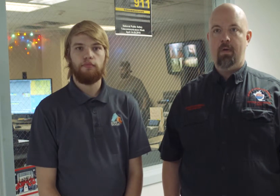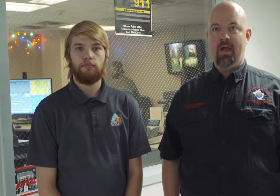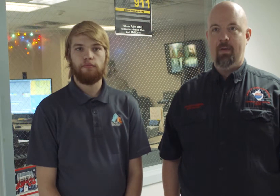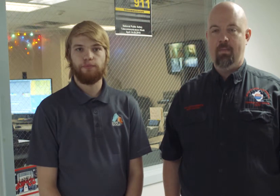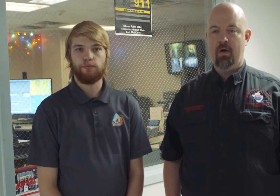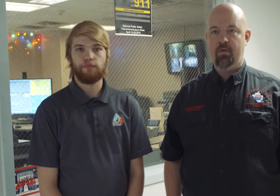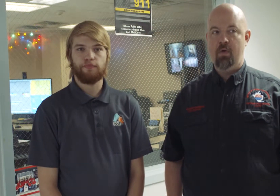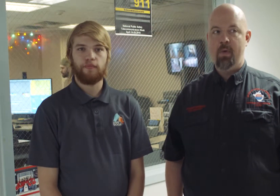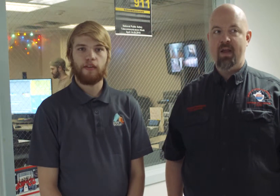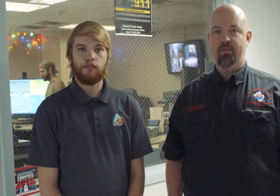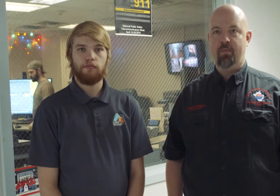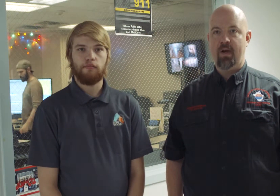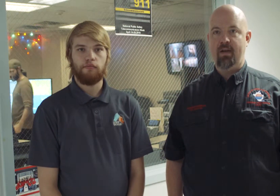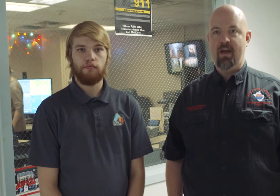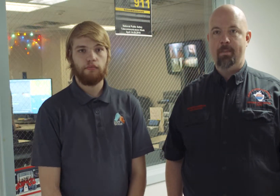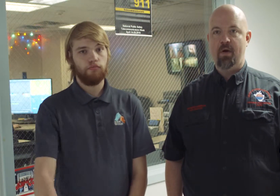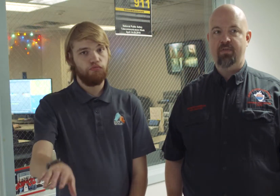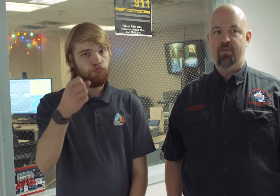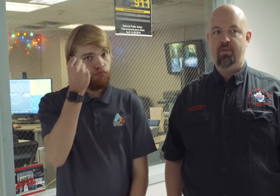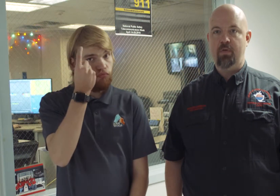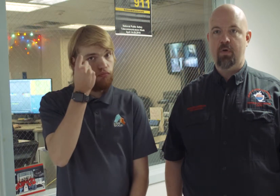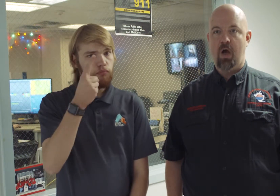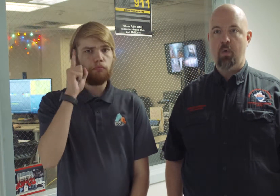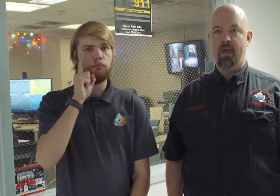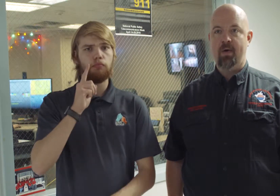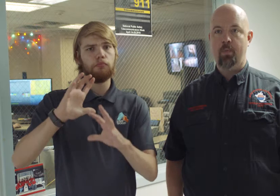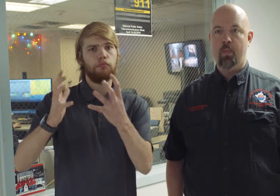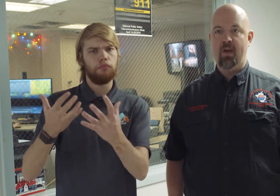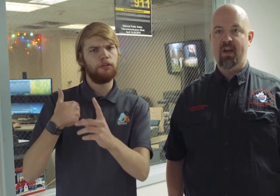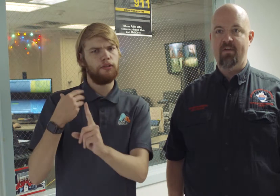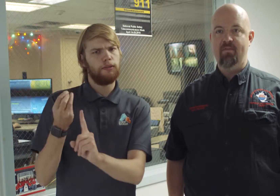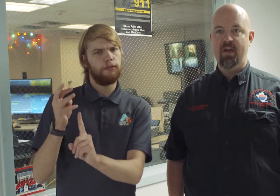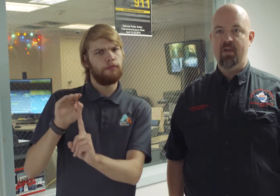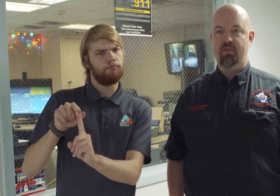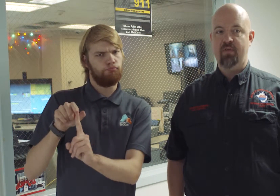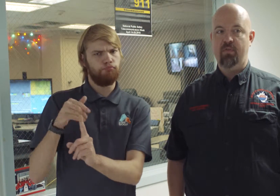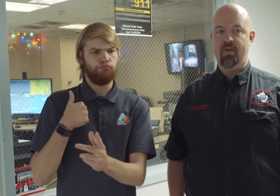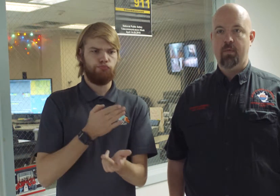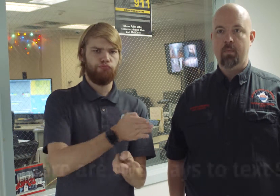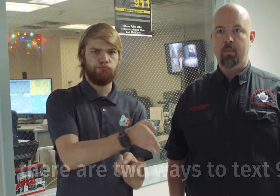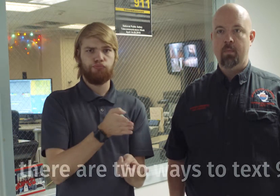Okay, there are two ways for a deaf person to call 911 via their cell phone.